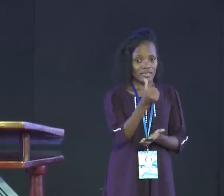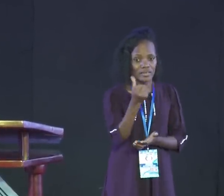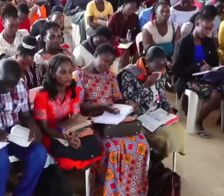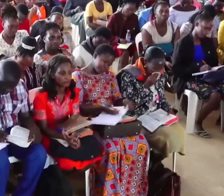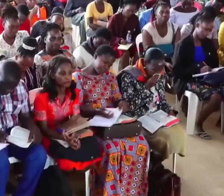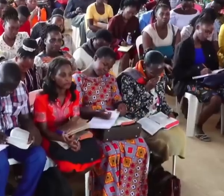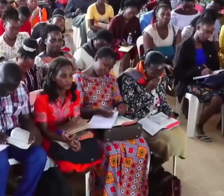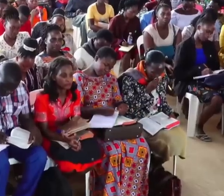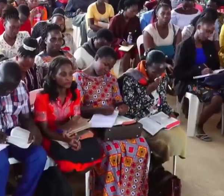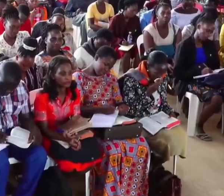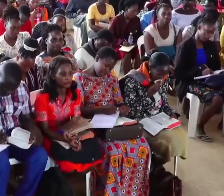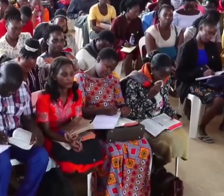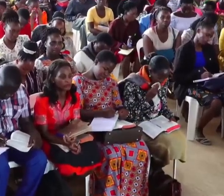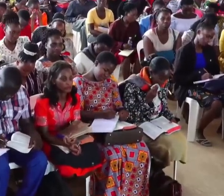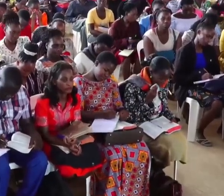heads.